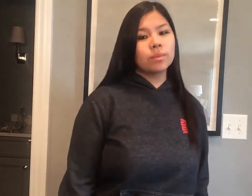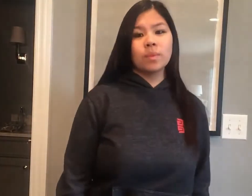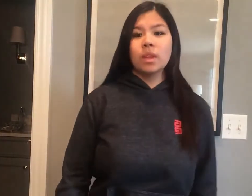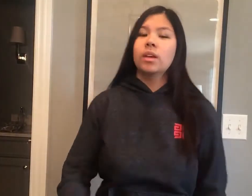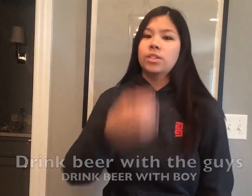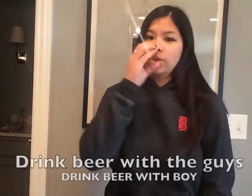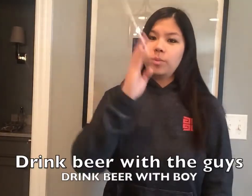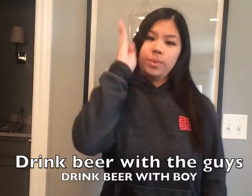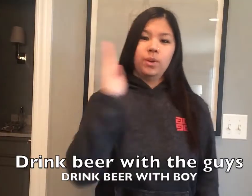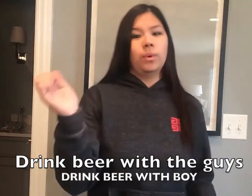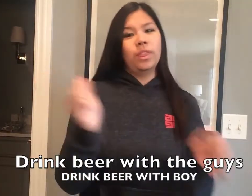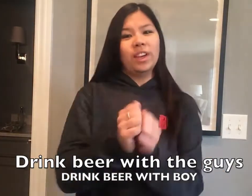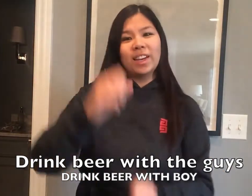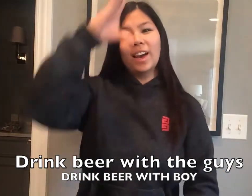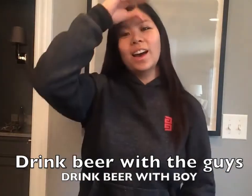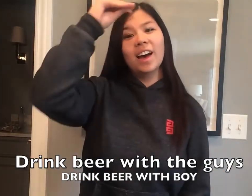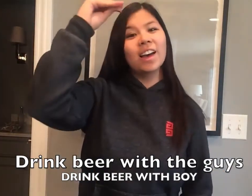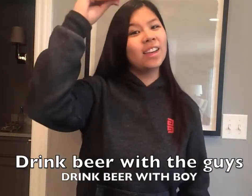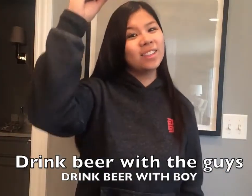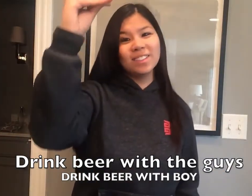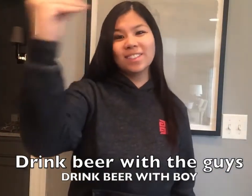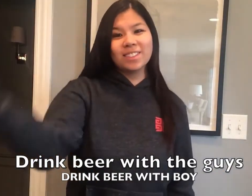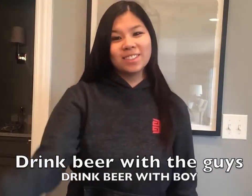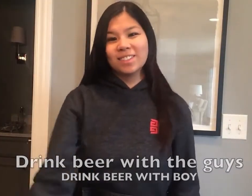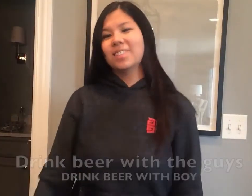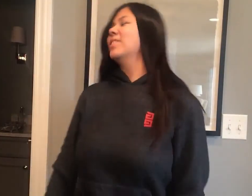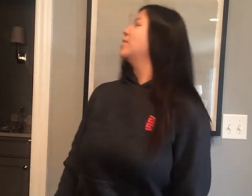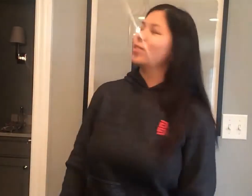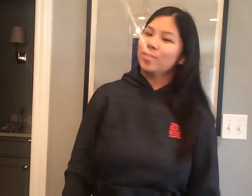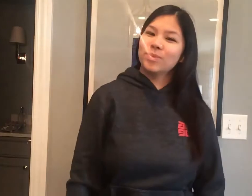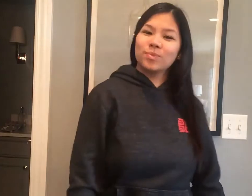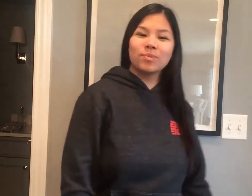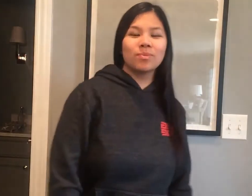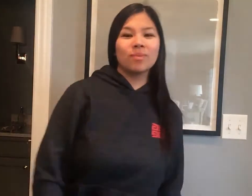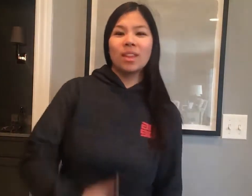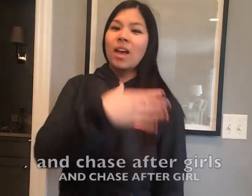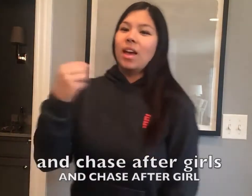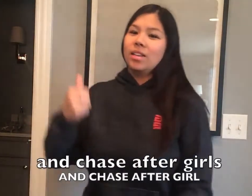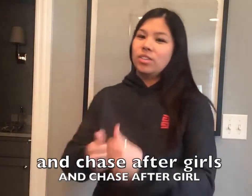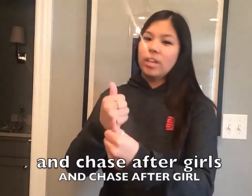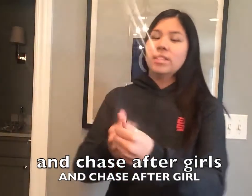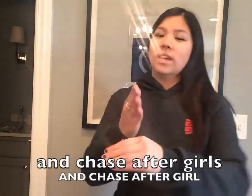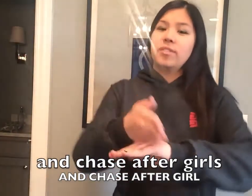Drink beer with the guys and chase after